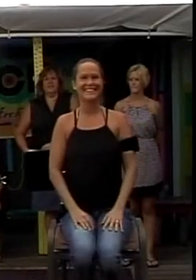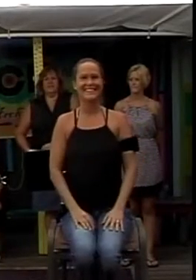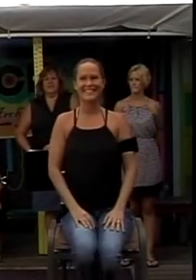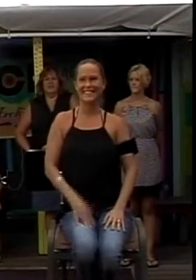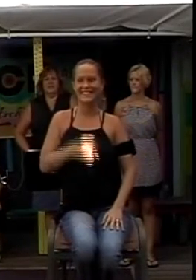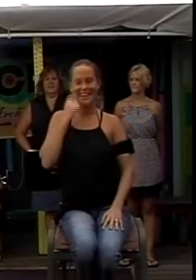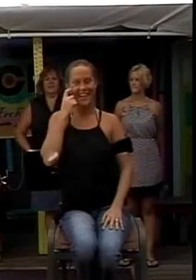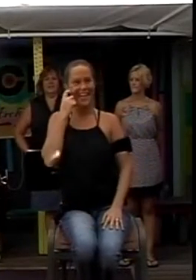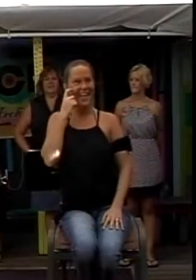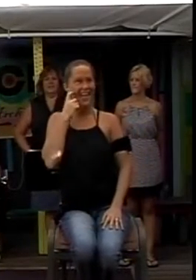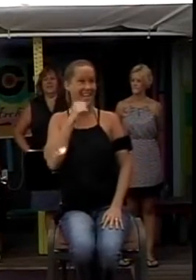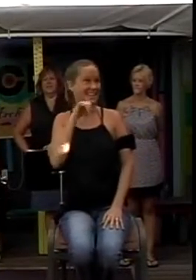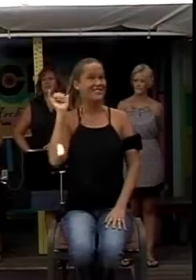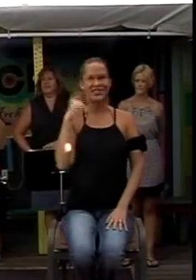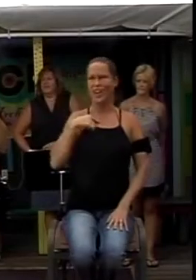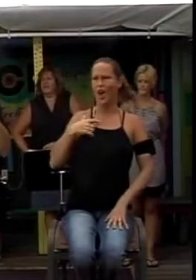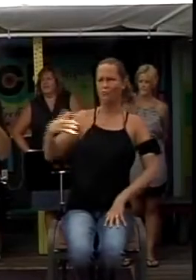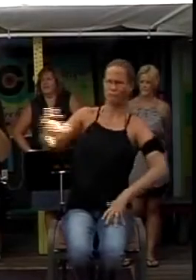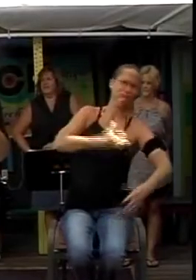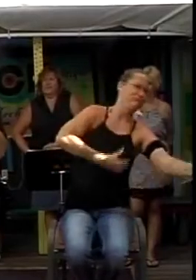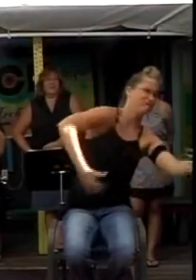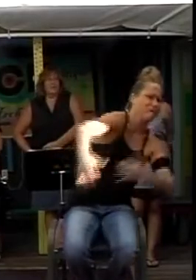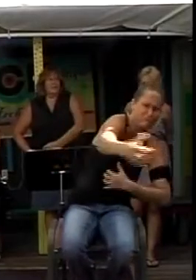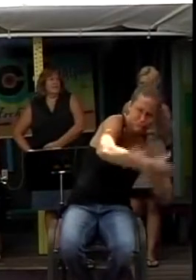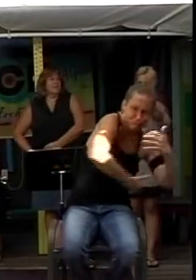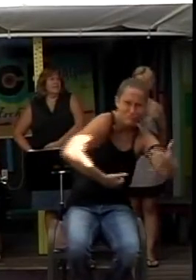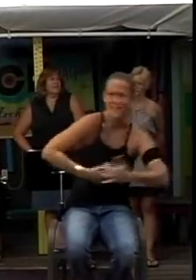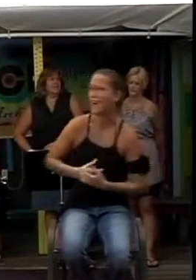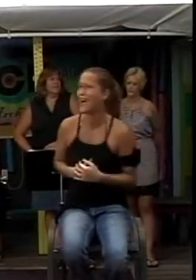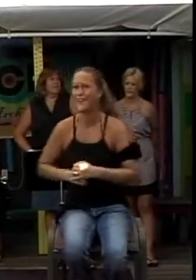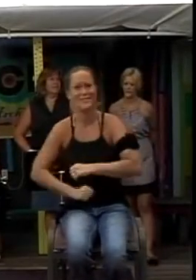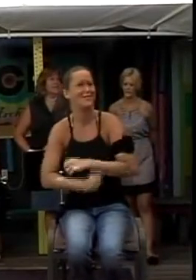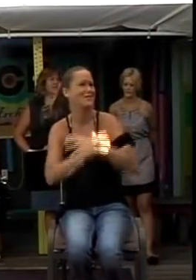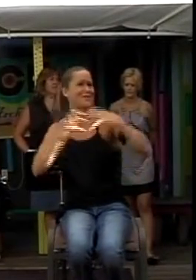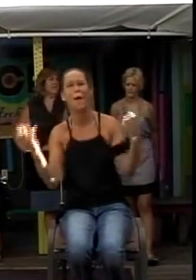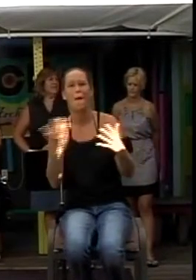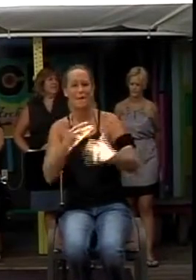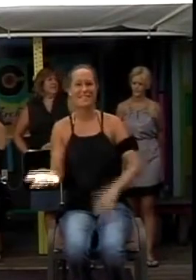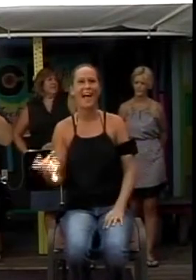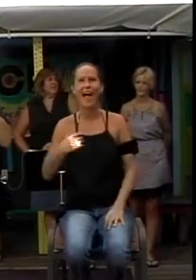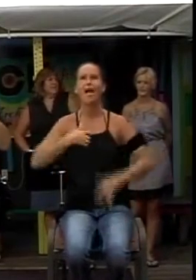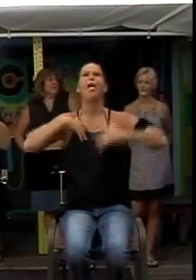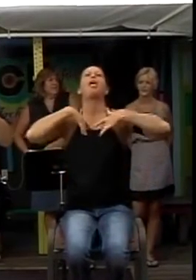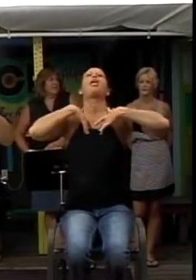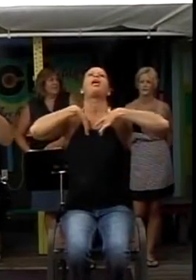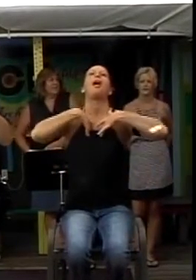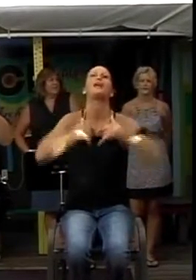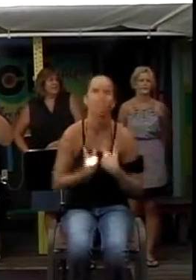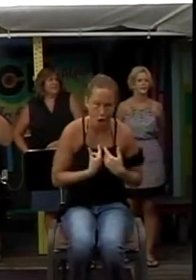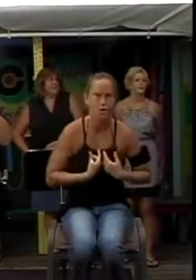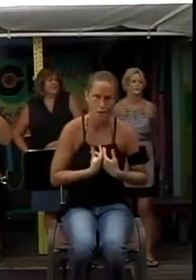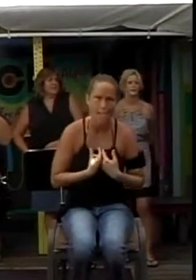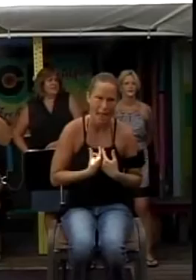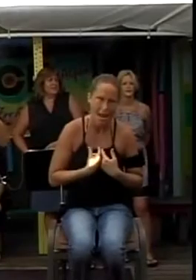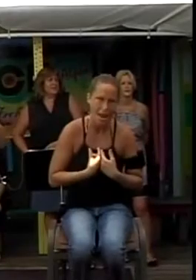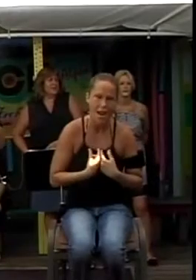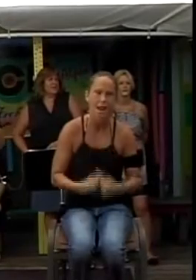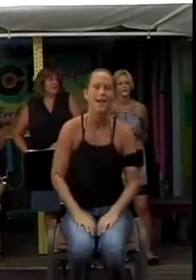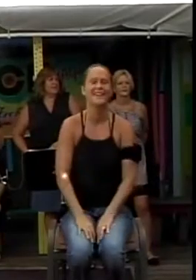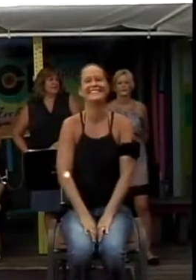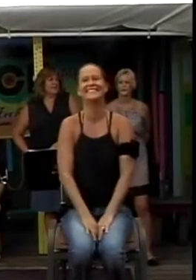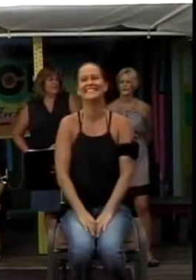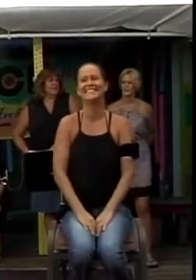of stuff yesterday. And I'm exhaustipated. Can everybody say that? Exhaustipated.